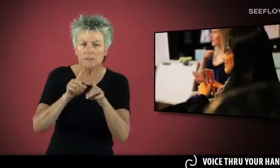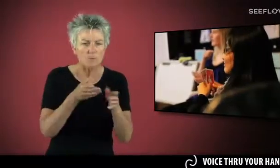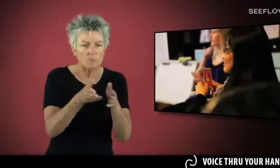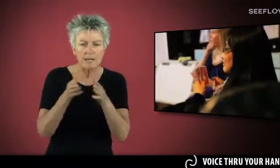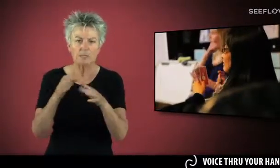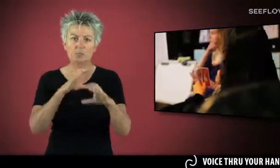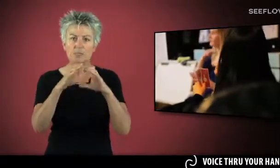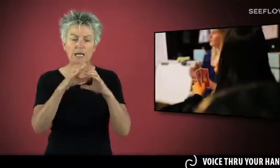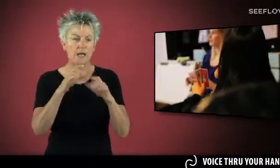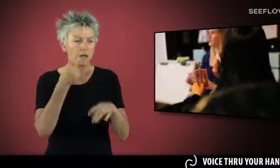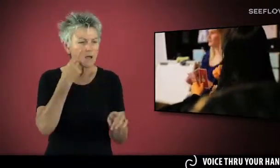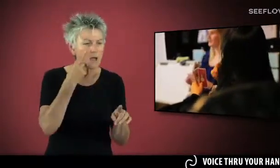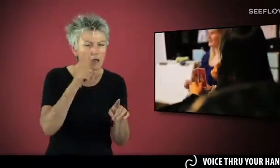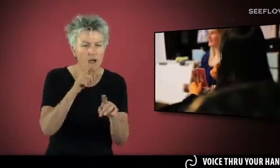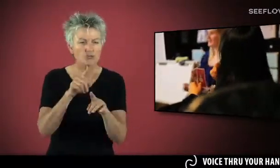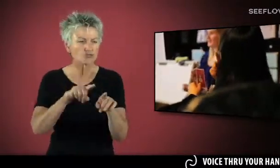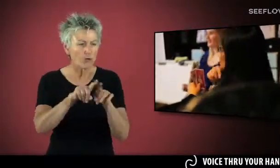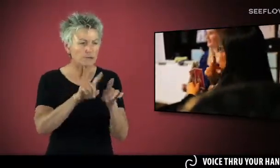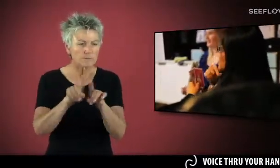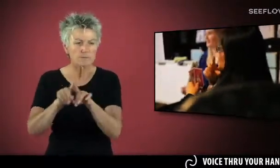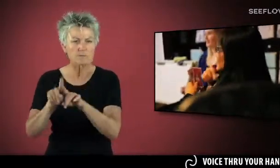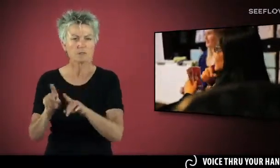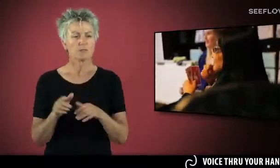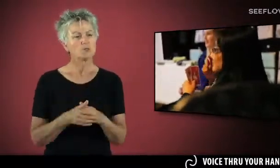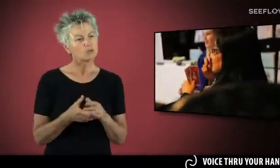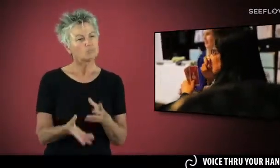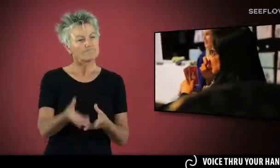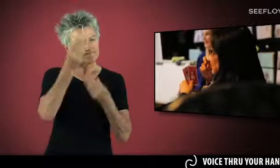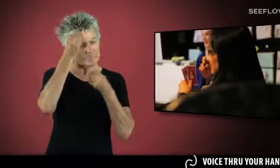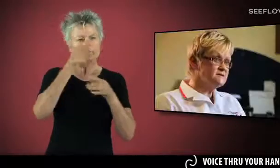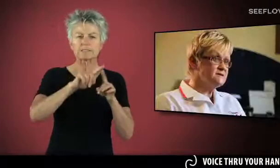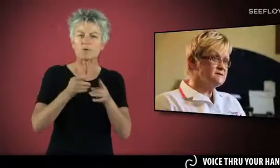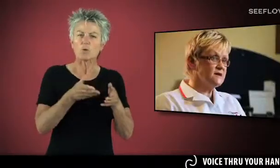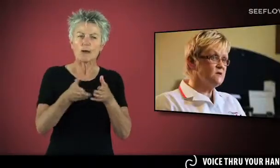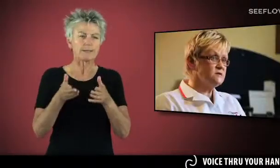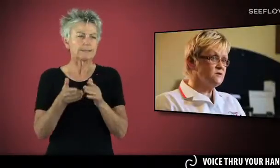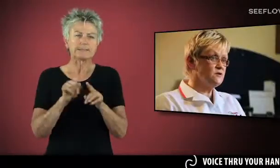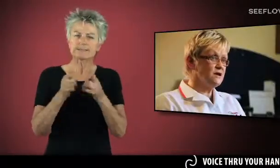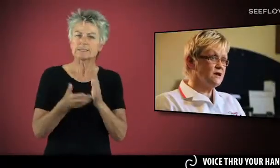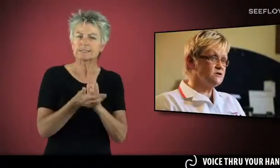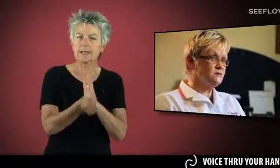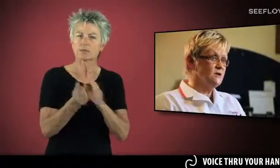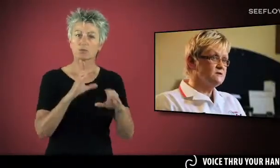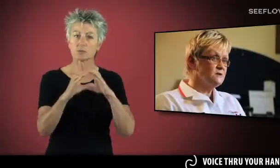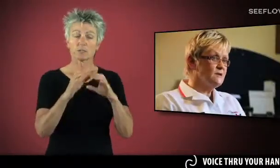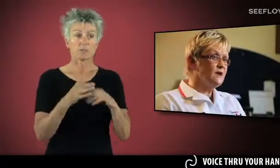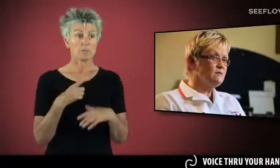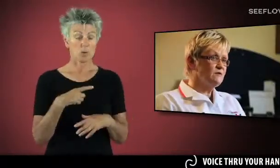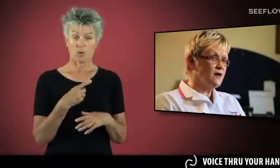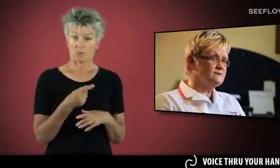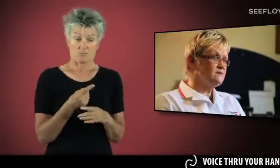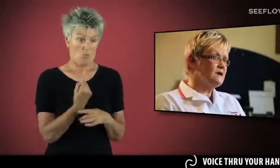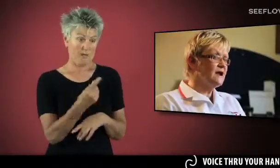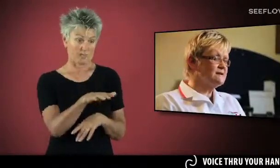really to gain a toolbox of skills of communication, because it might be in different instances they use different communication. So when they're playing